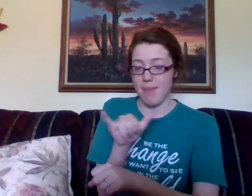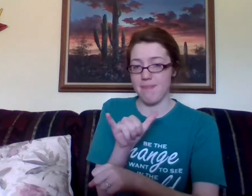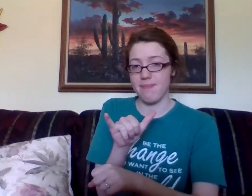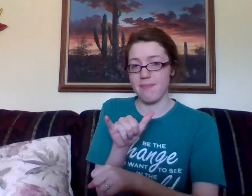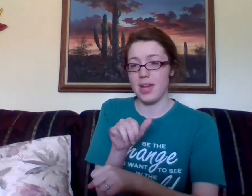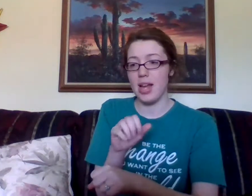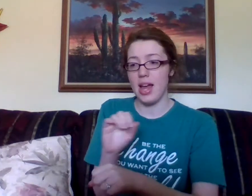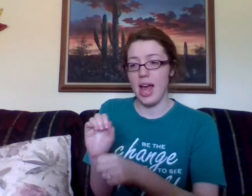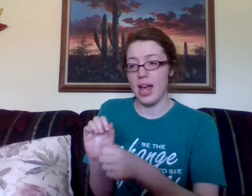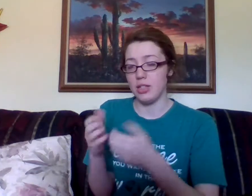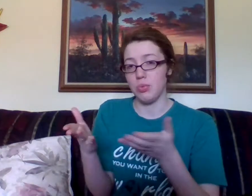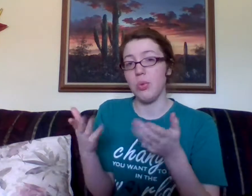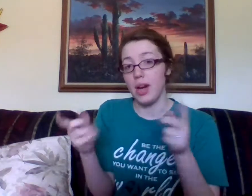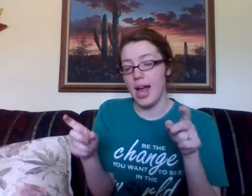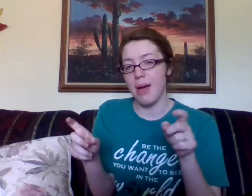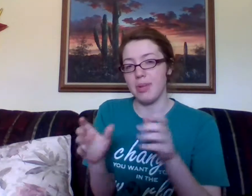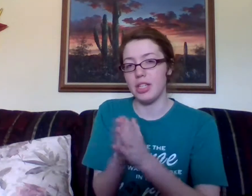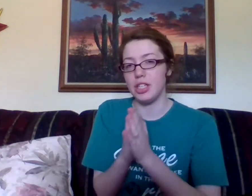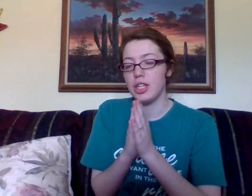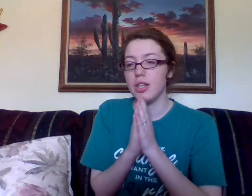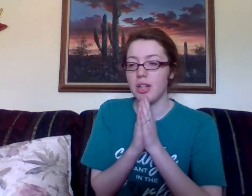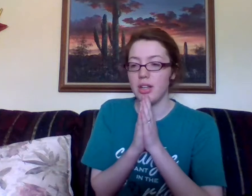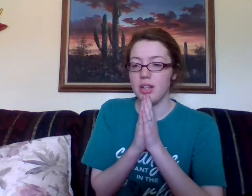same as what happened